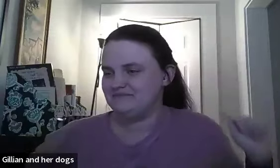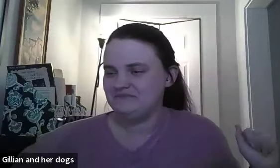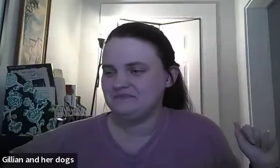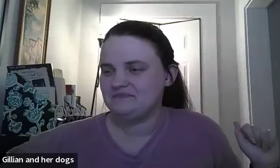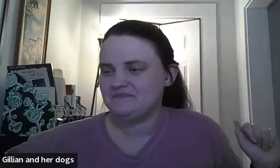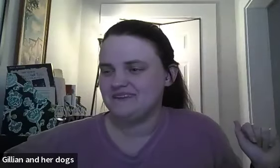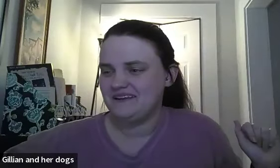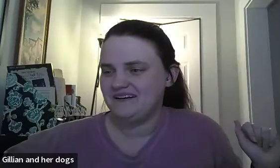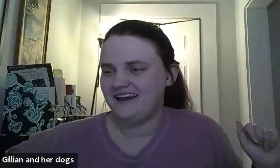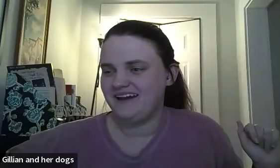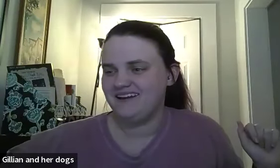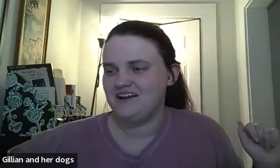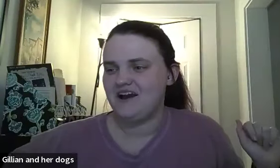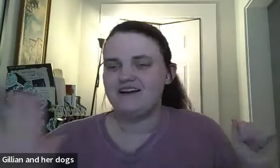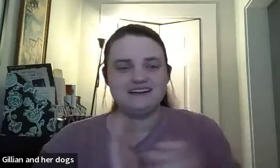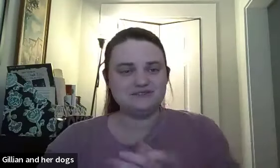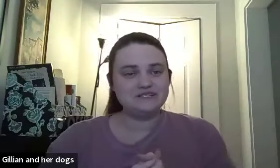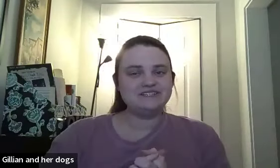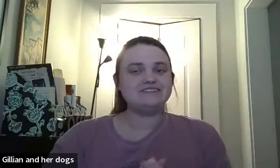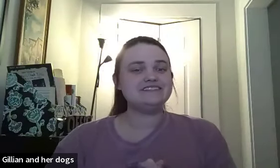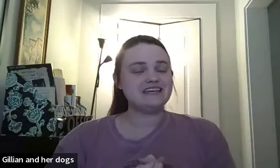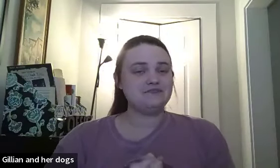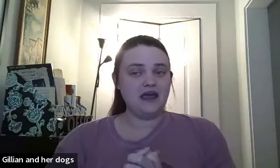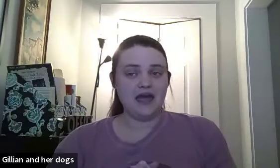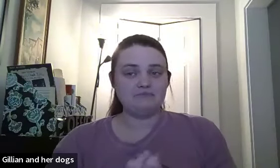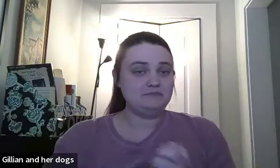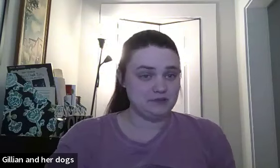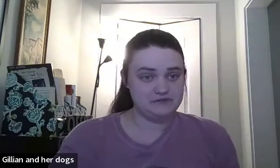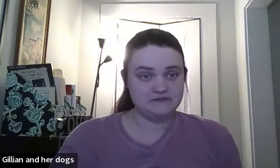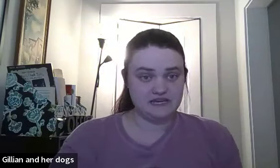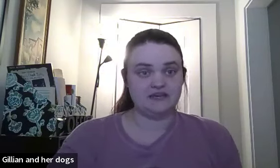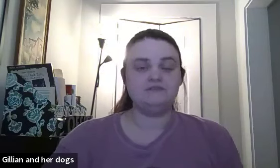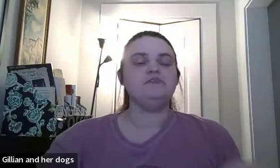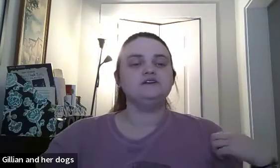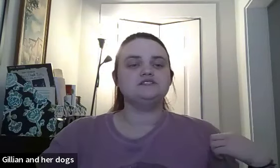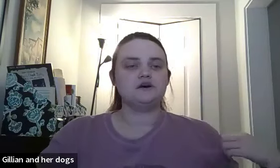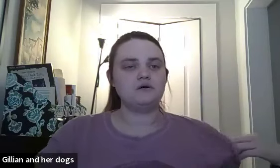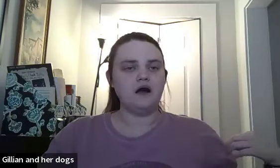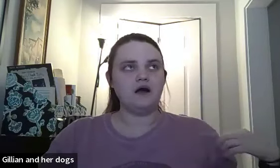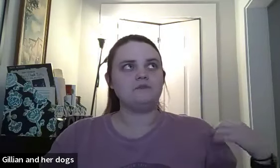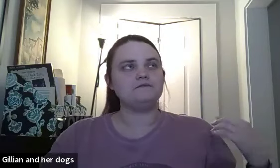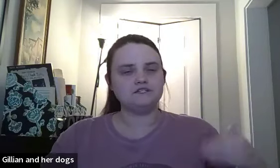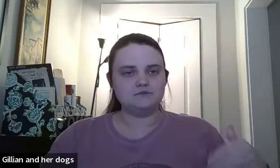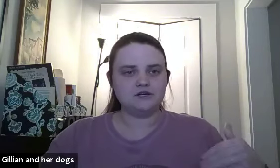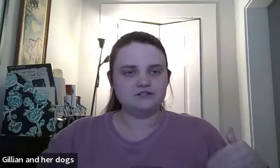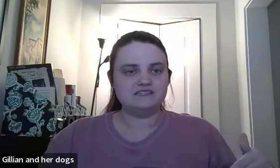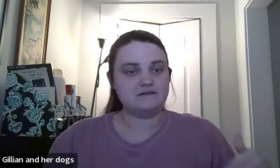fun. Okay. Our next one we're going to do is the sign for happy birthday. So, the first sign we're going to do is the sign